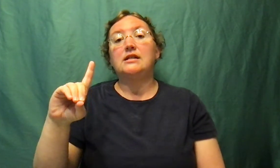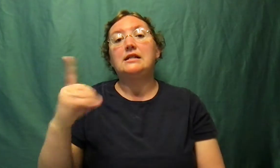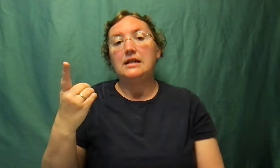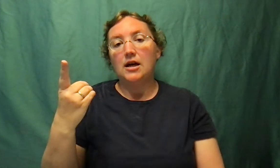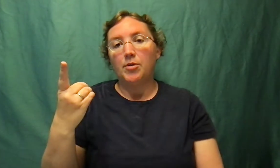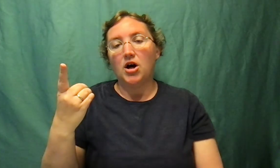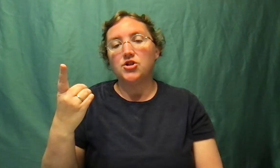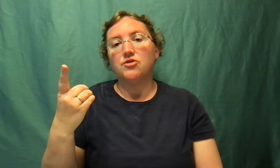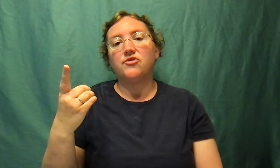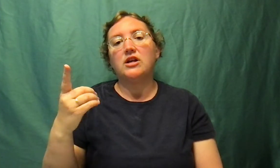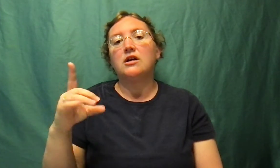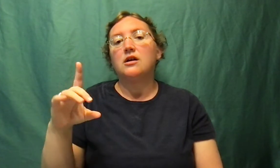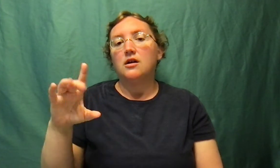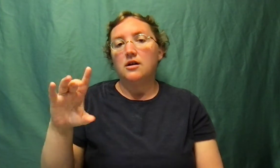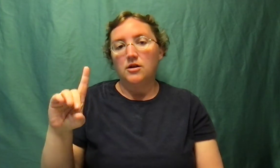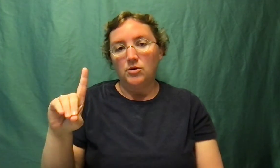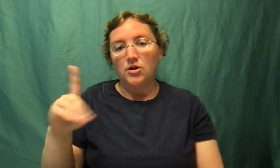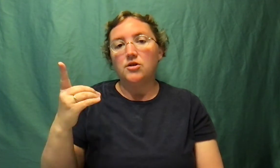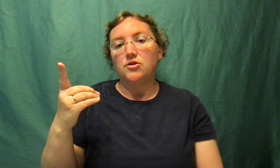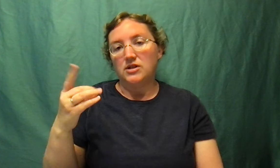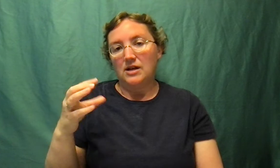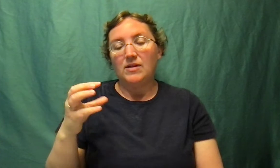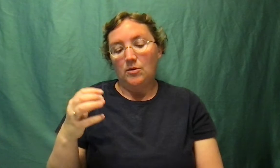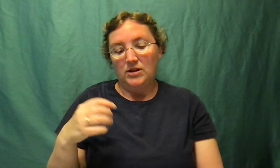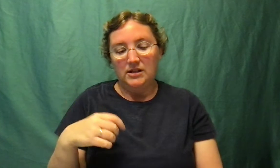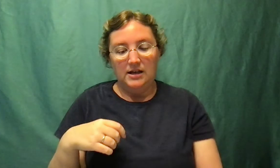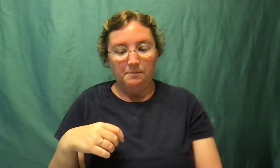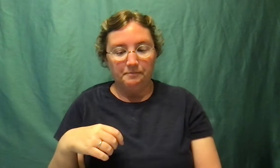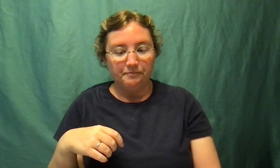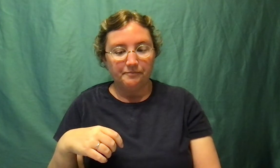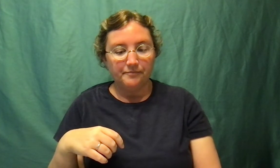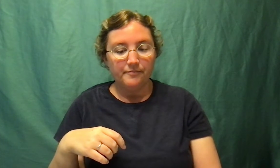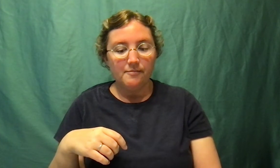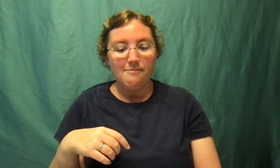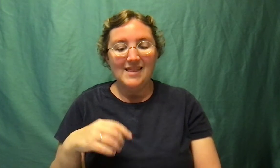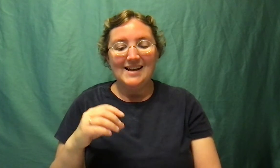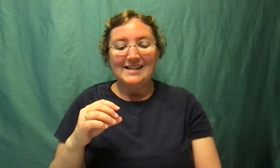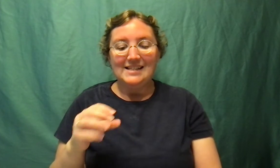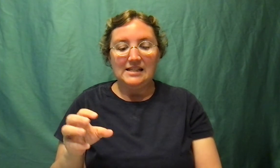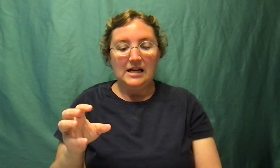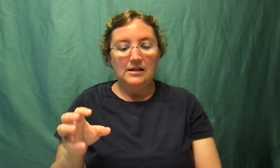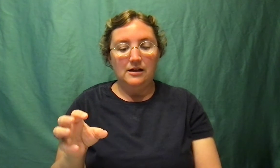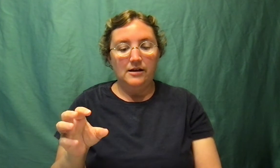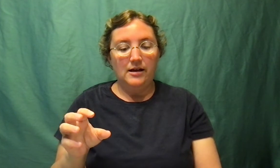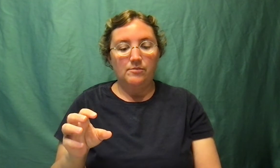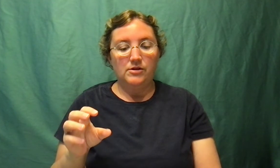D apostrophe, you would do the same thing with the D. Saint names,